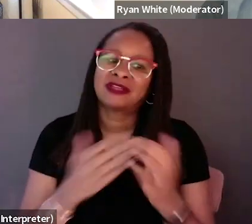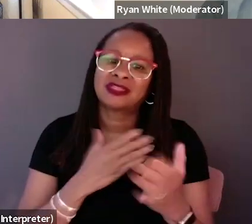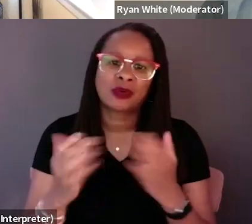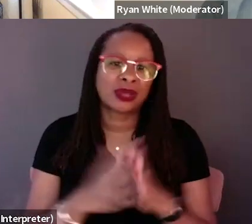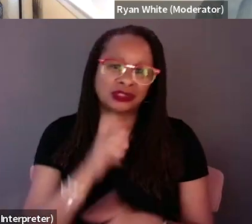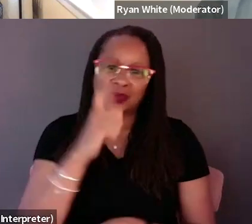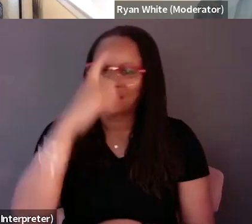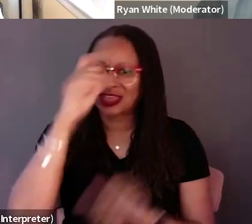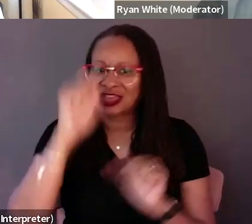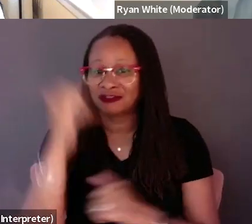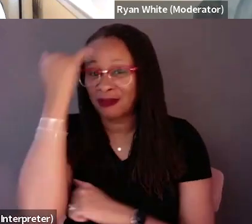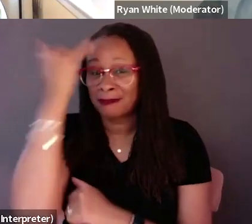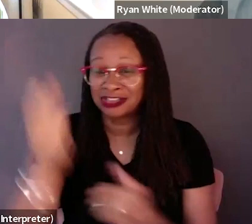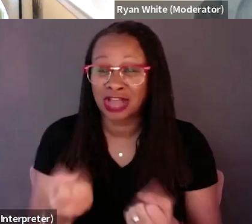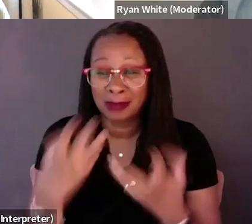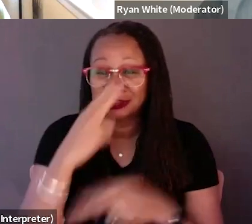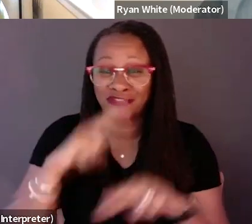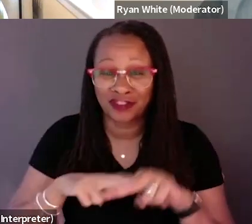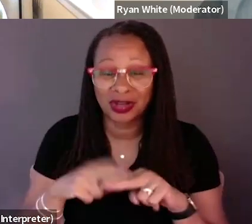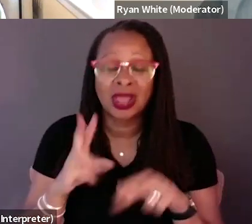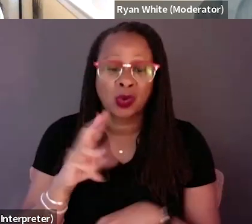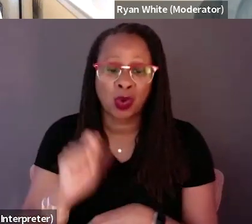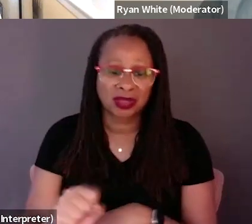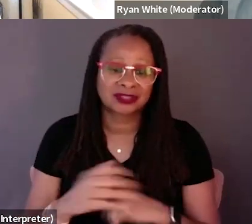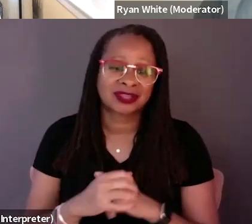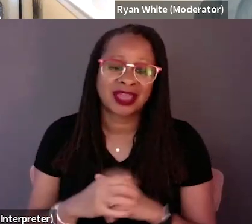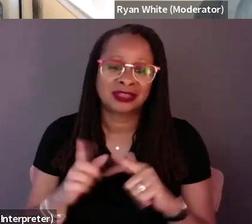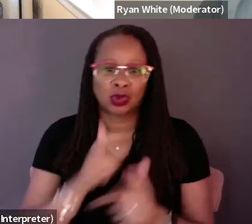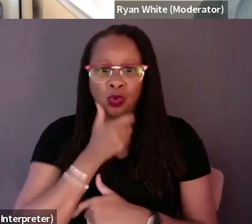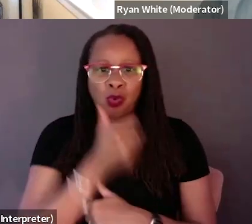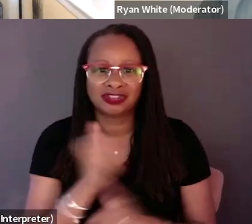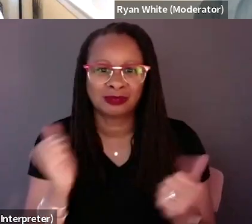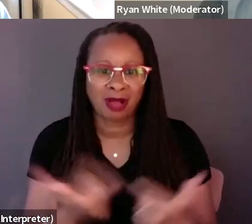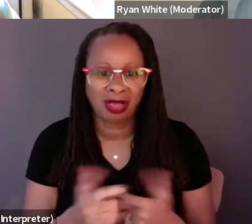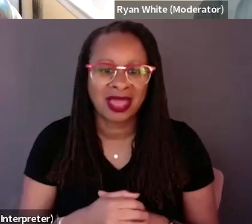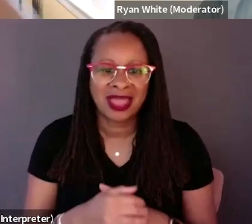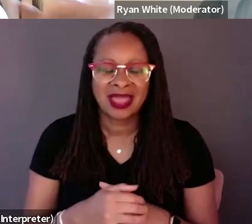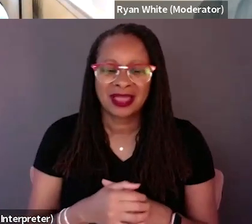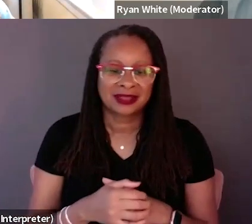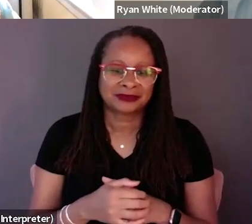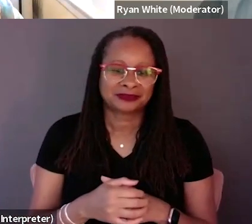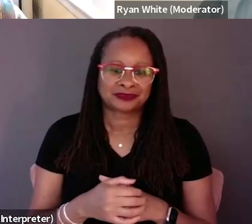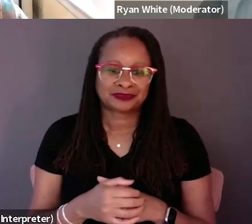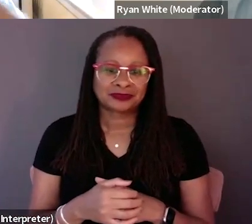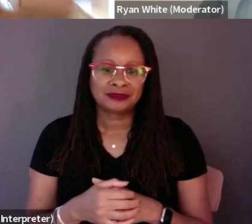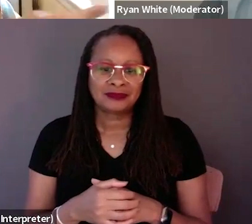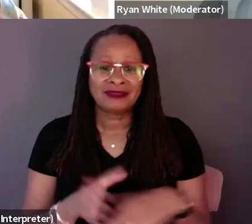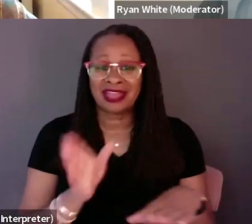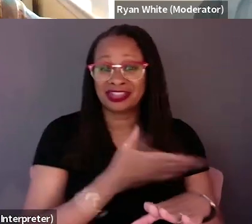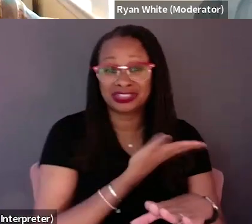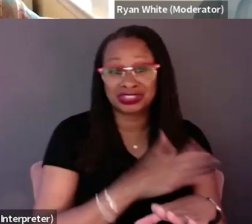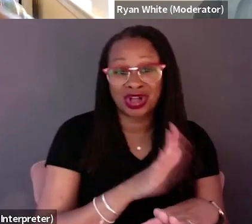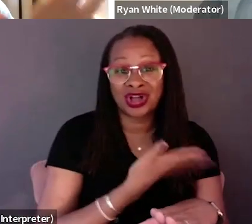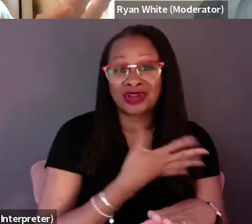although I don't think I could have imagined how much fun it was to watch them. So like in the strictest, the